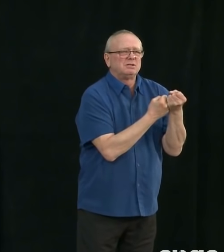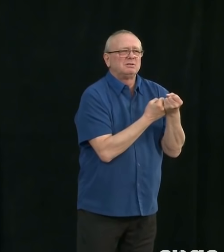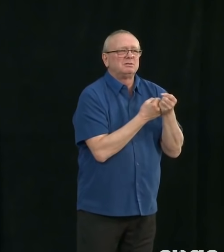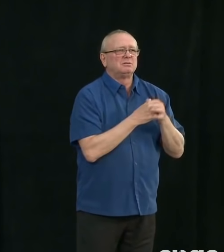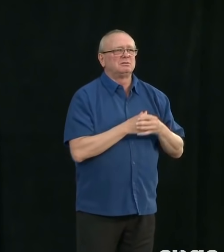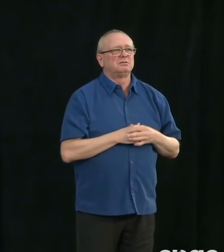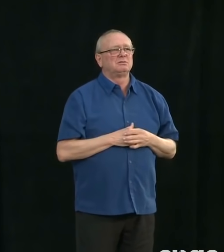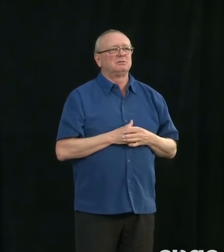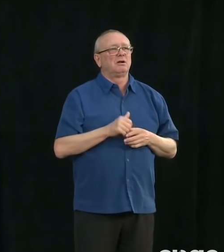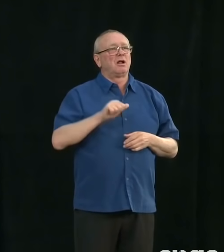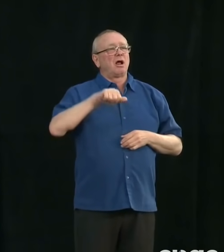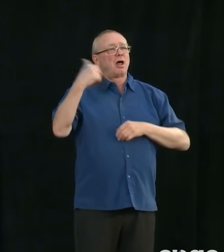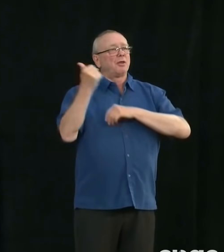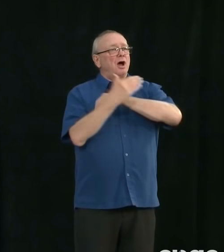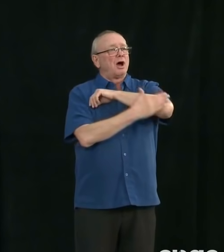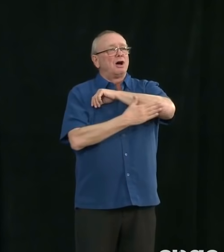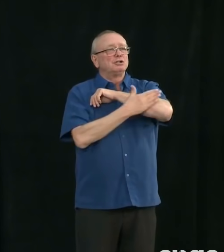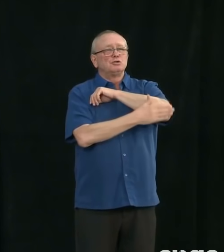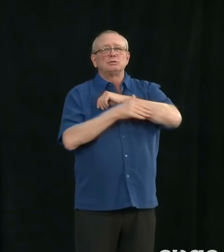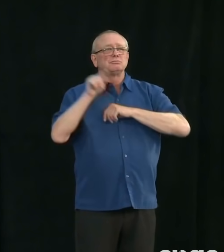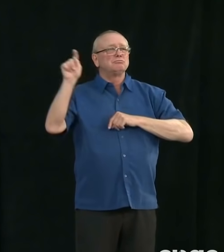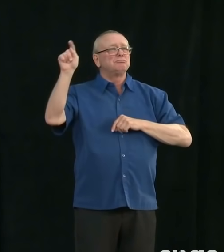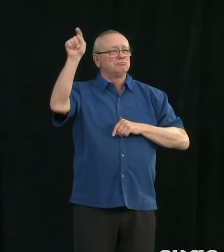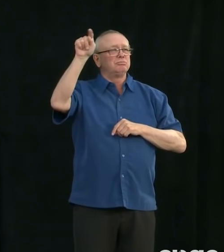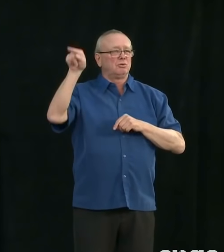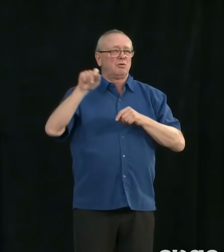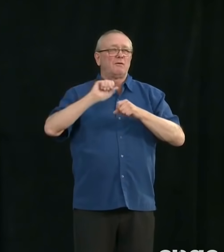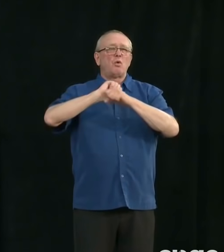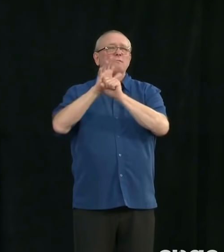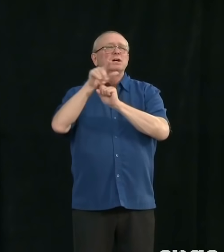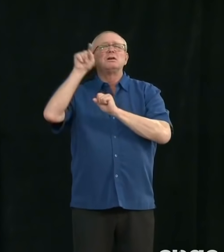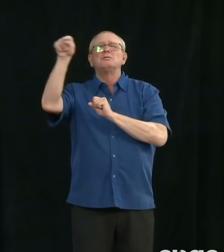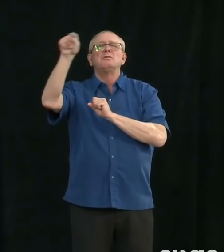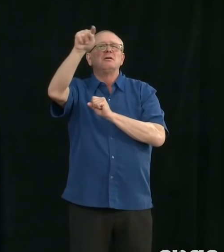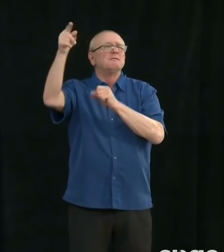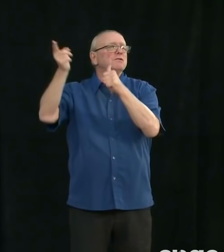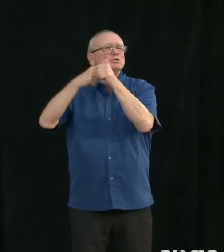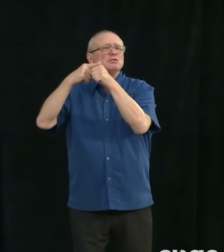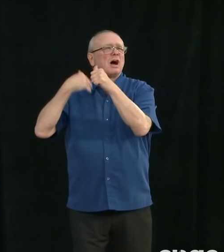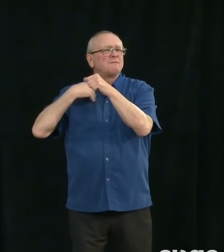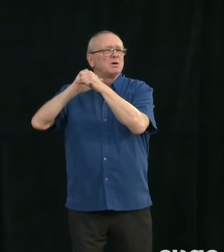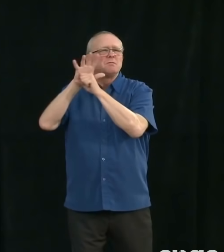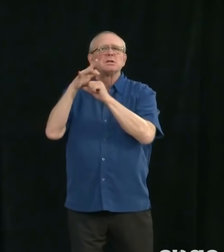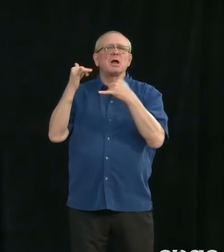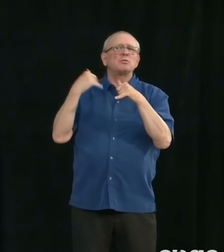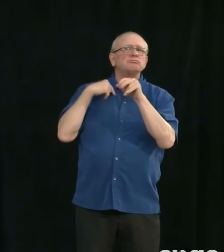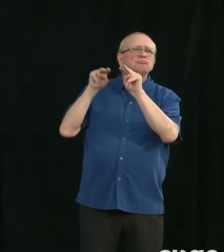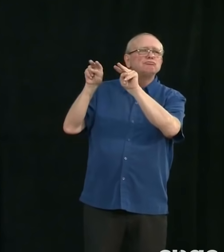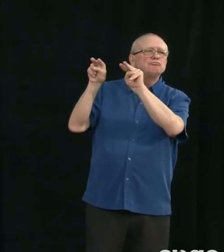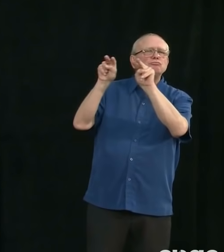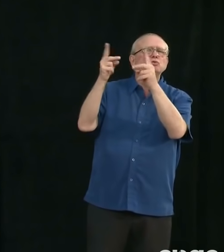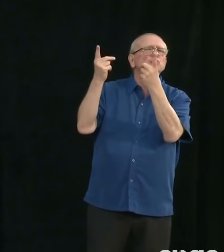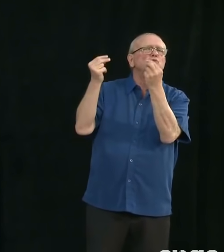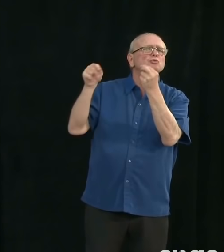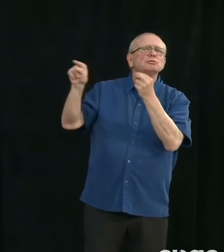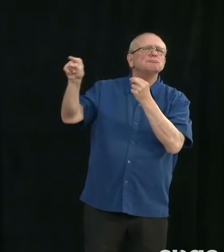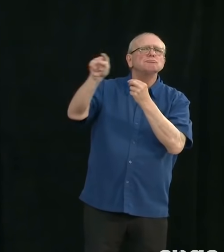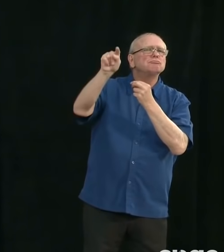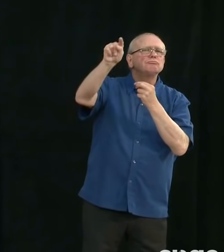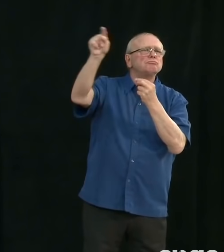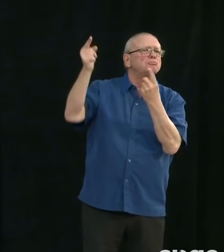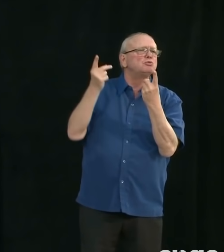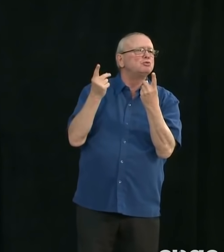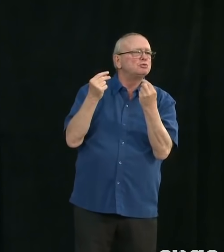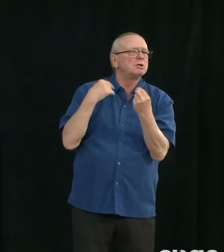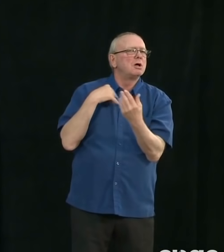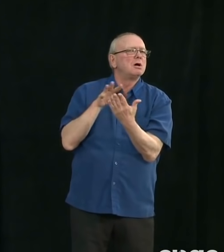before us. Both Canadian and international surveys have found that about half of respondents reported having moderate